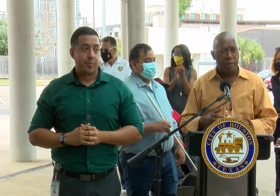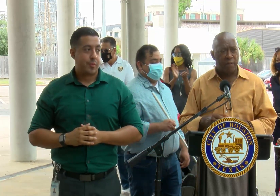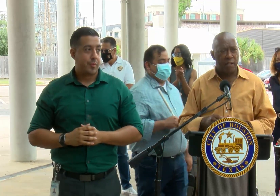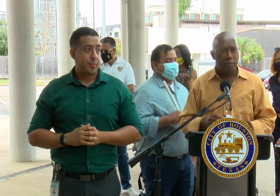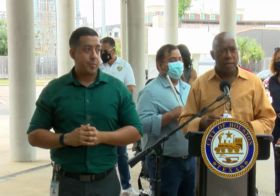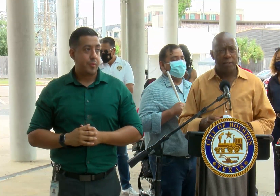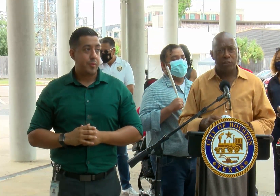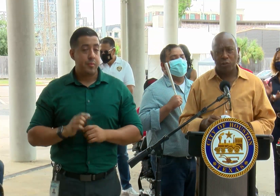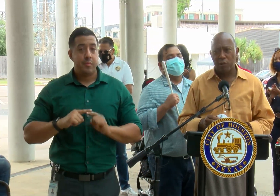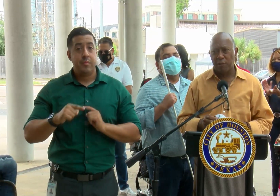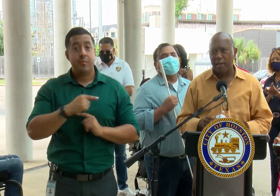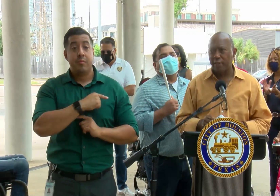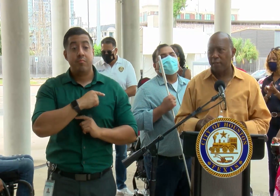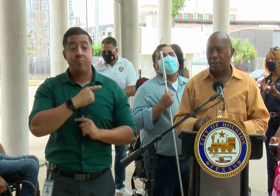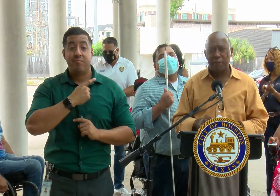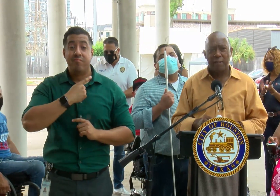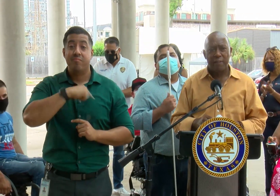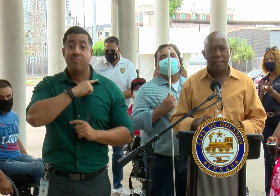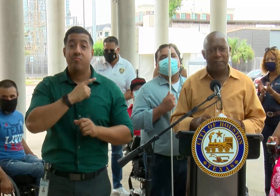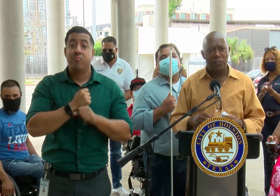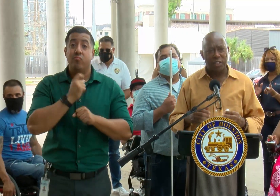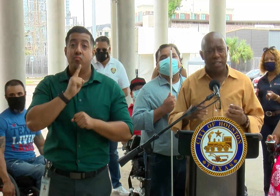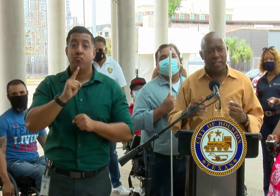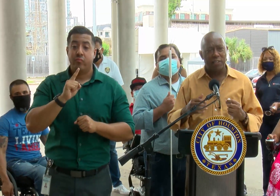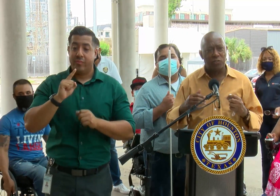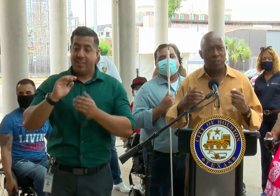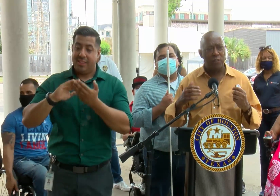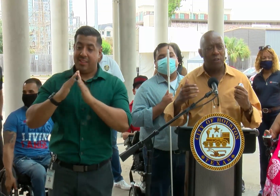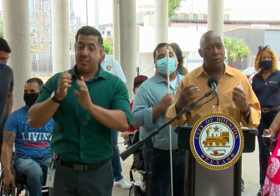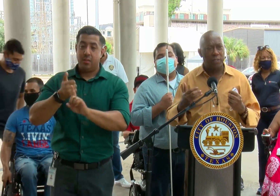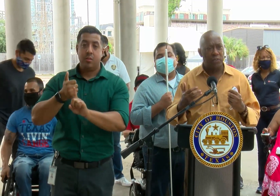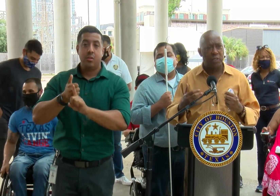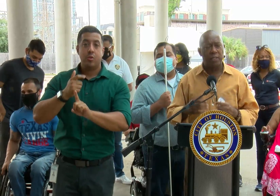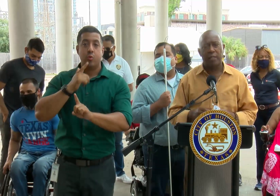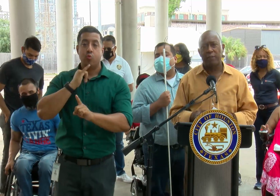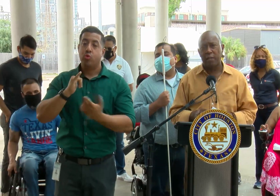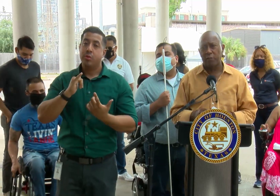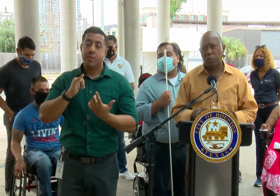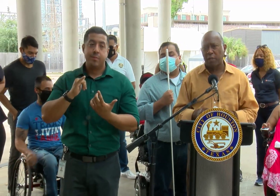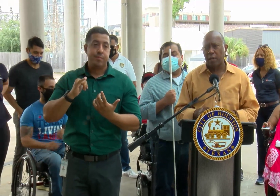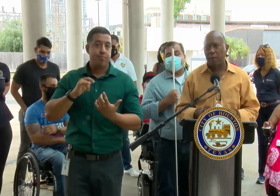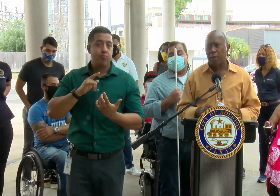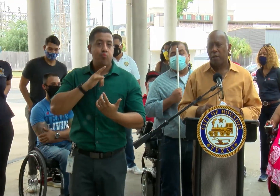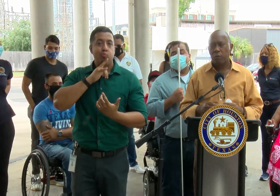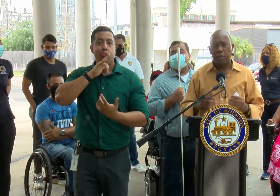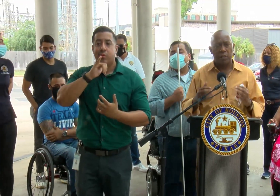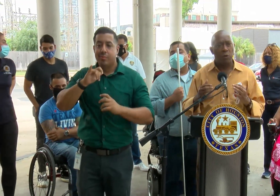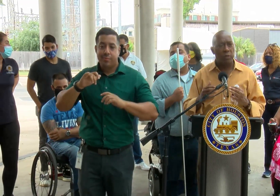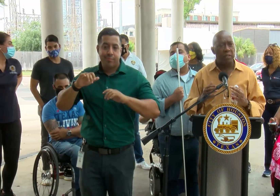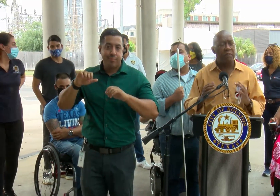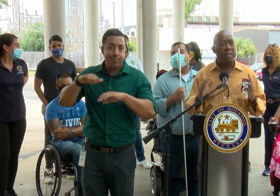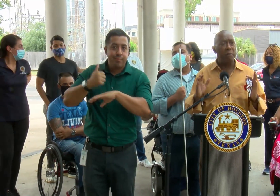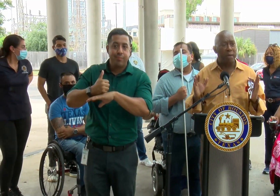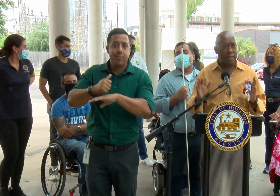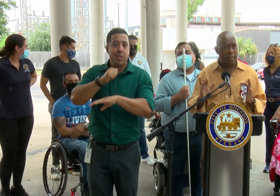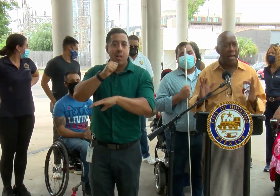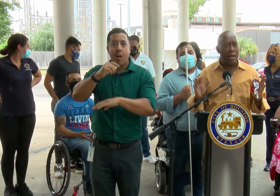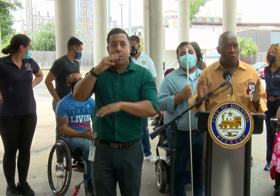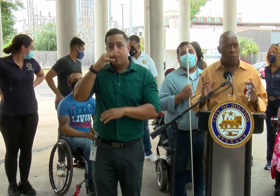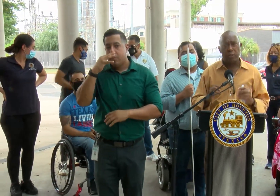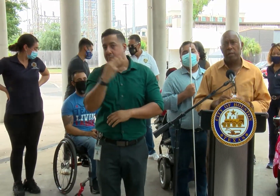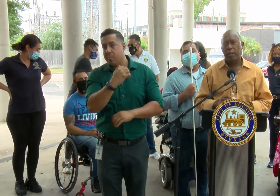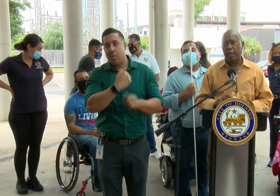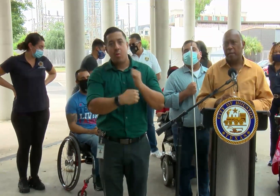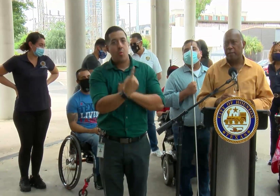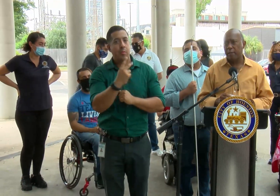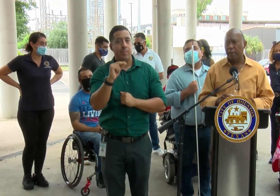I mean, they are making sure that that the city is very holistic and that we don't leave anybody